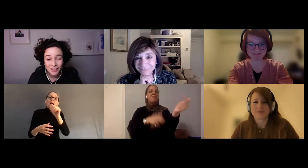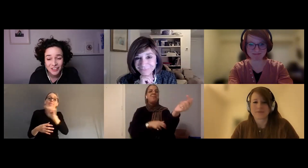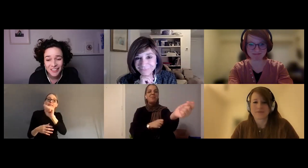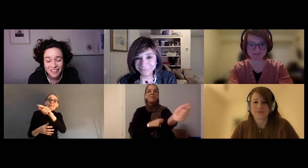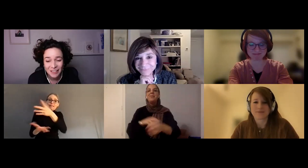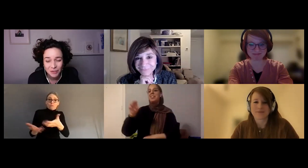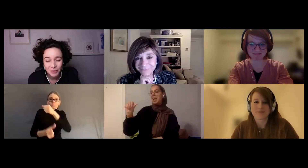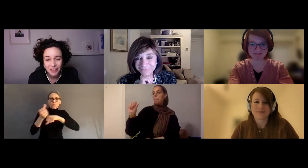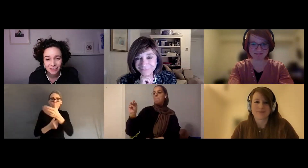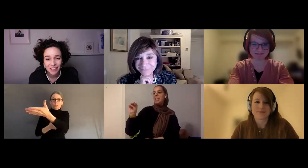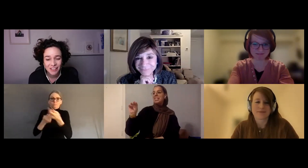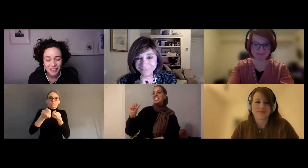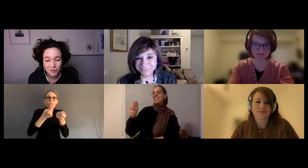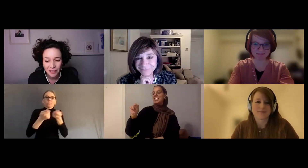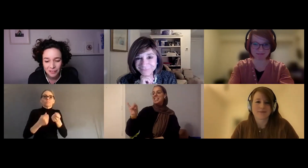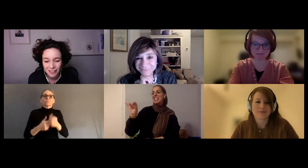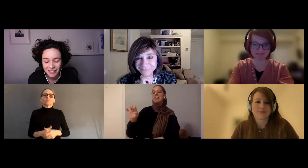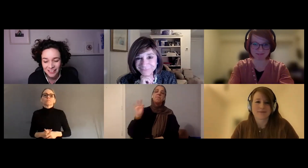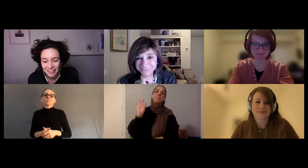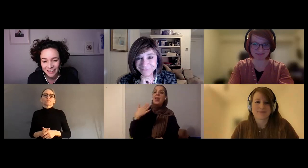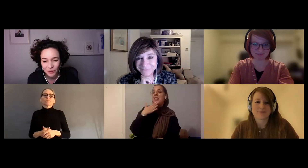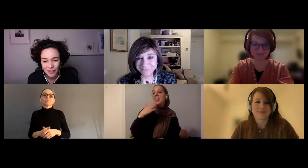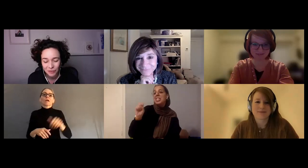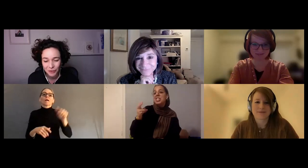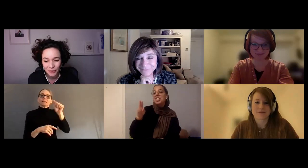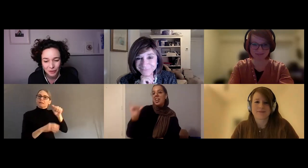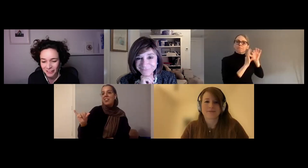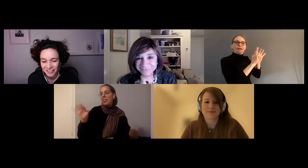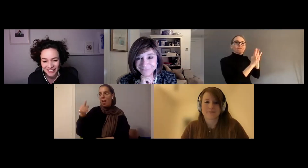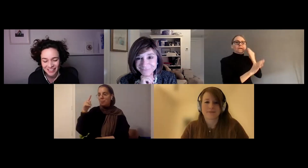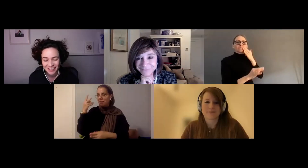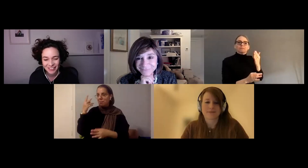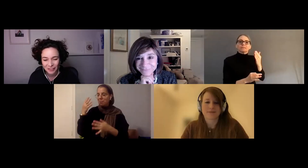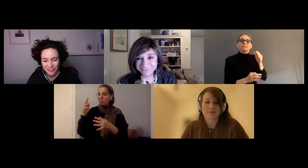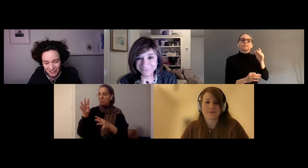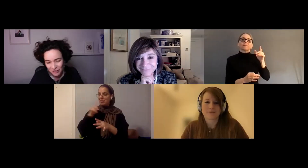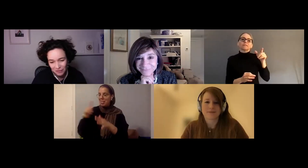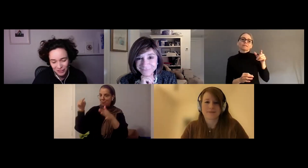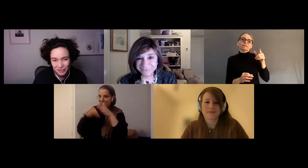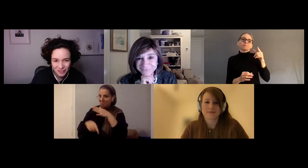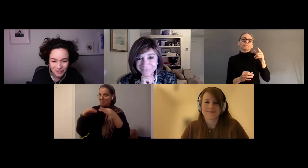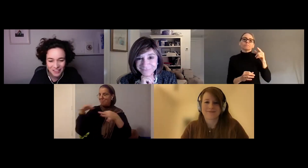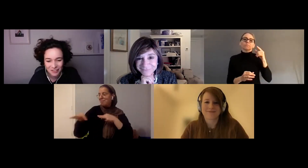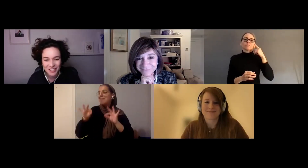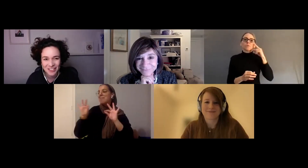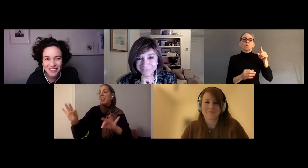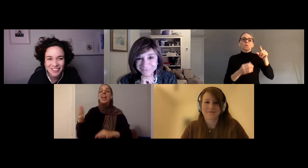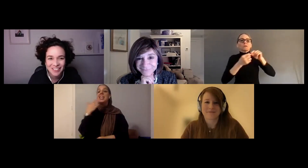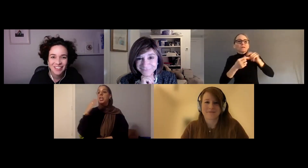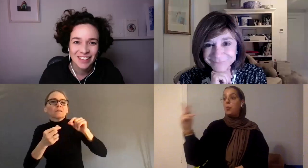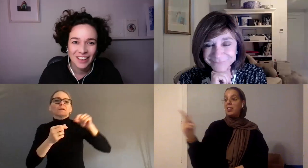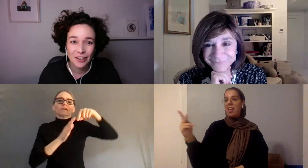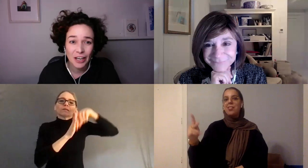Thanks a lot, Sherry. That was really, really insightful. And thanks, Katarina and Ola, for conducting this conversation with such great